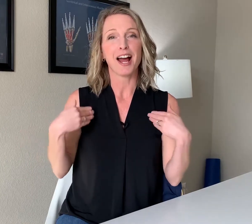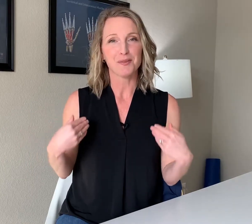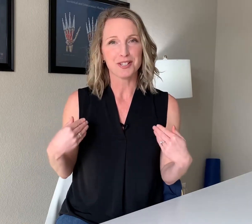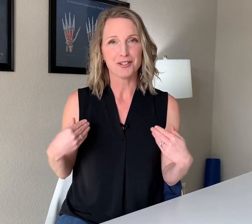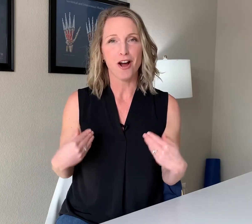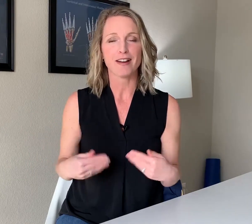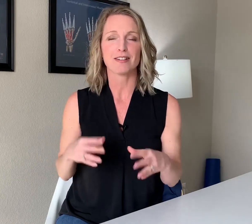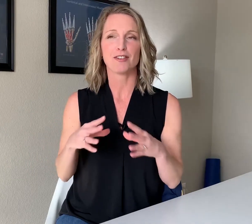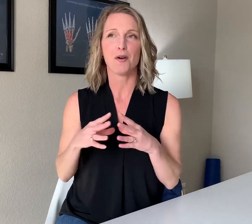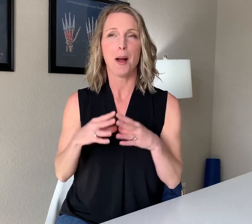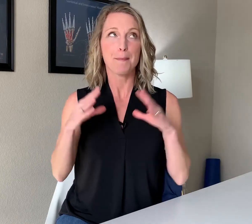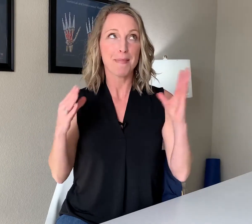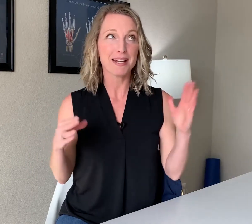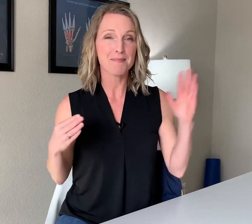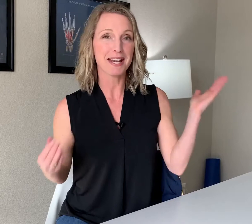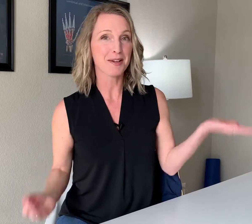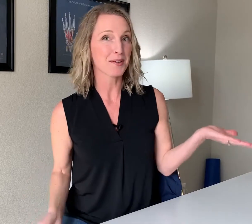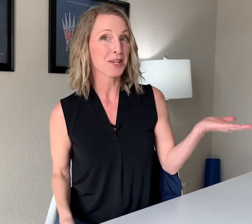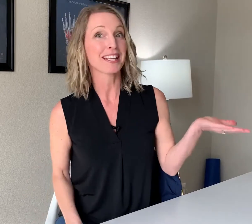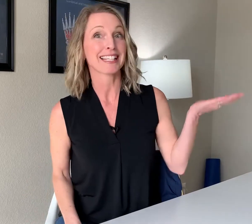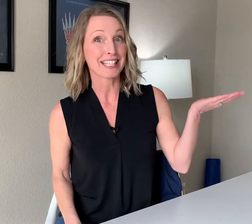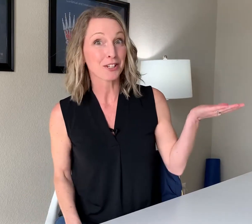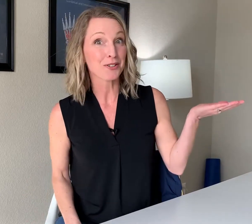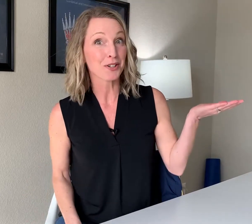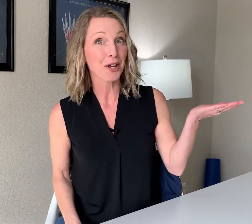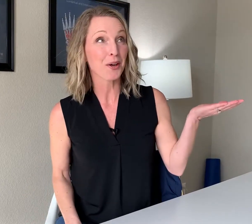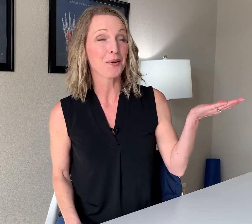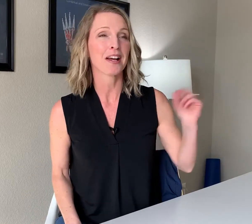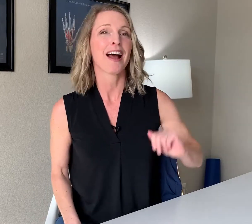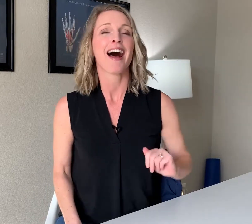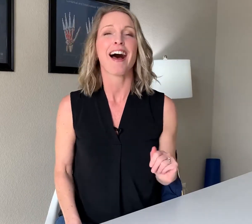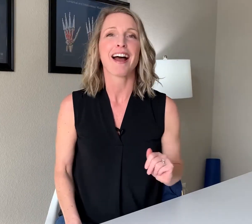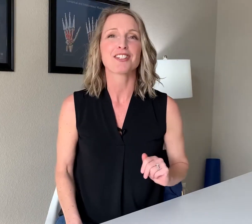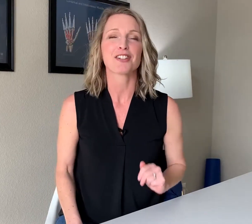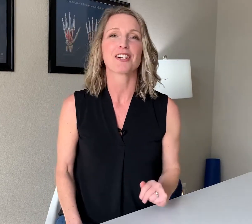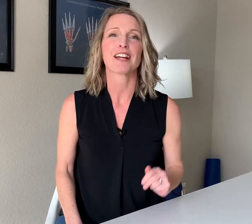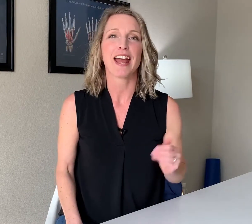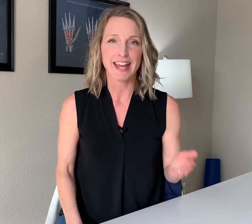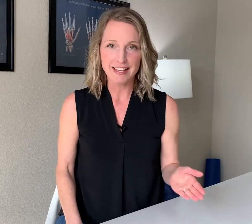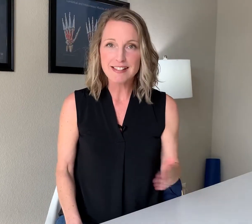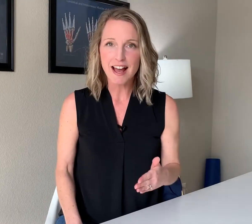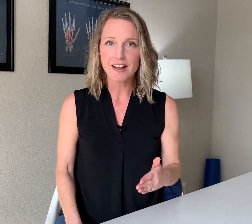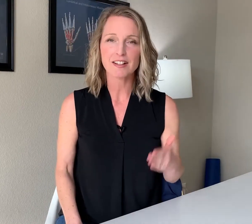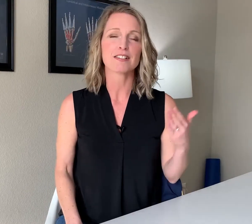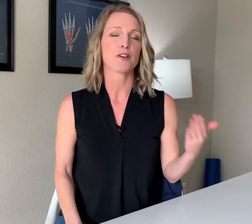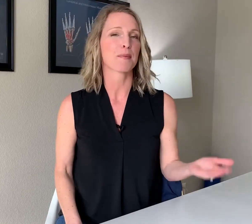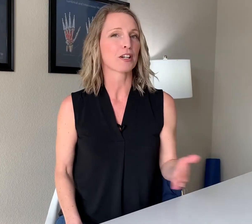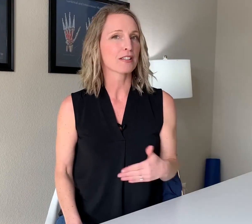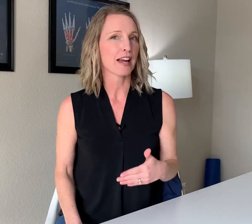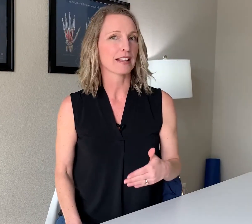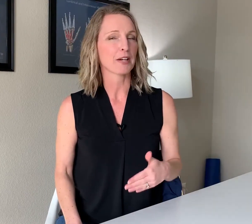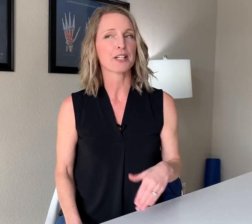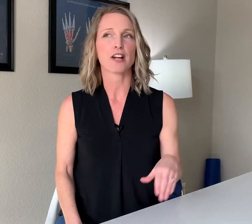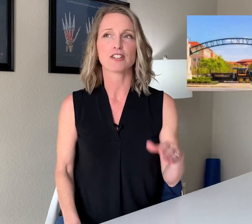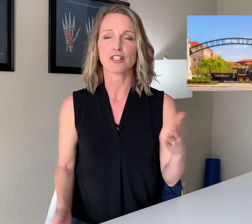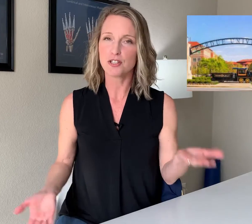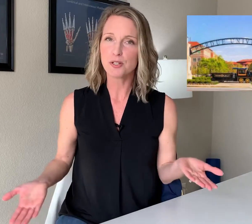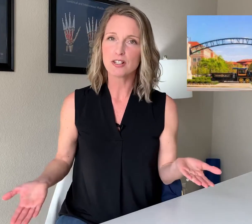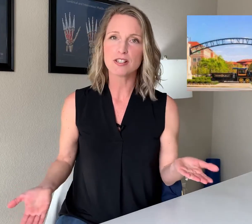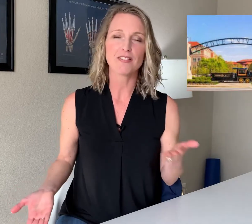was taught. So many years ago, I took ASL, so American Sign Language. I took 2 years of it